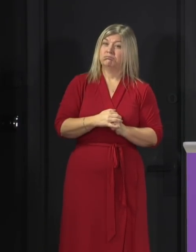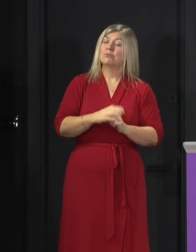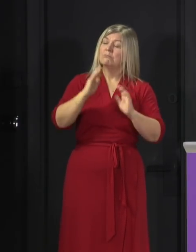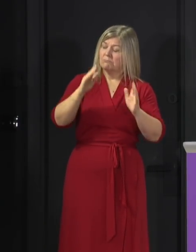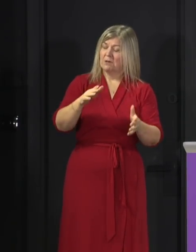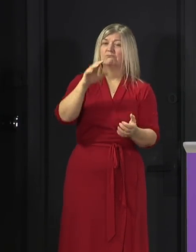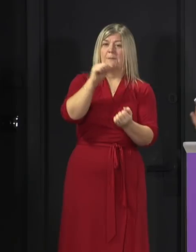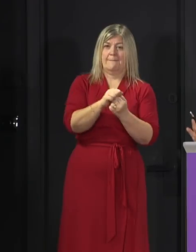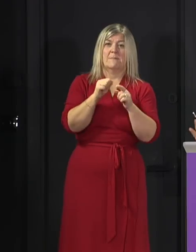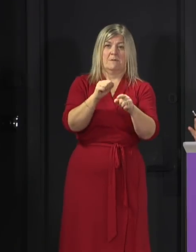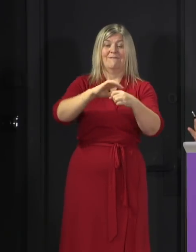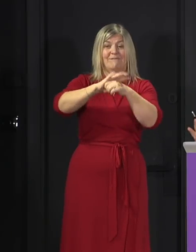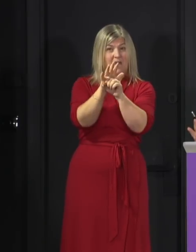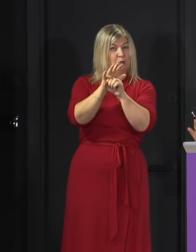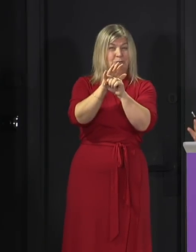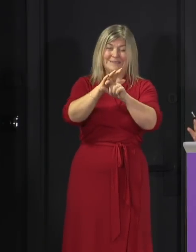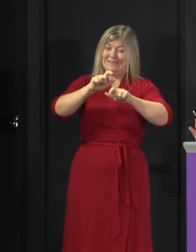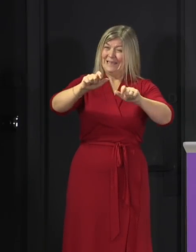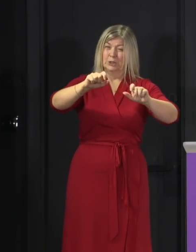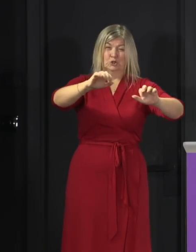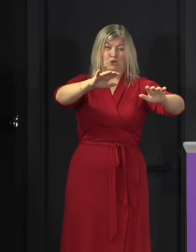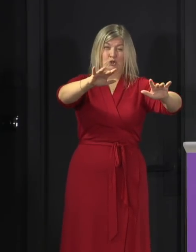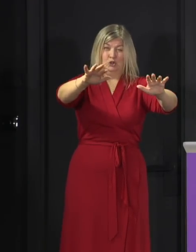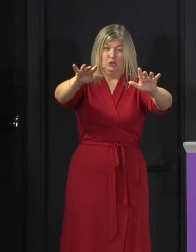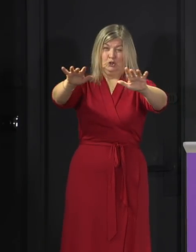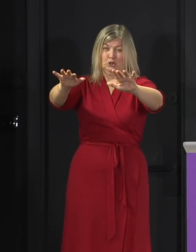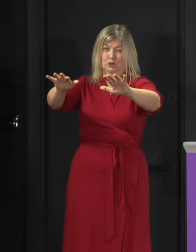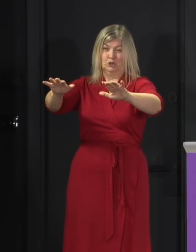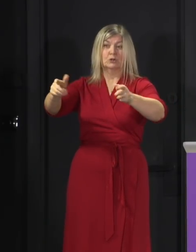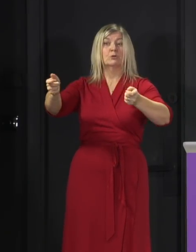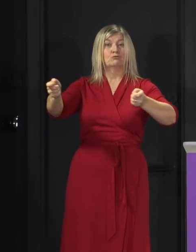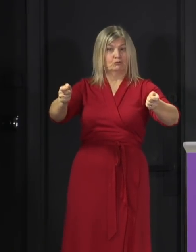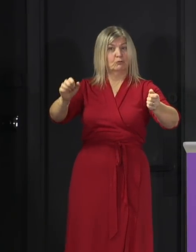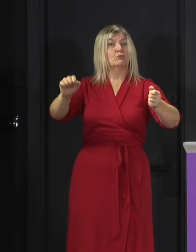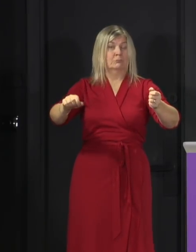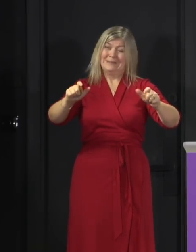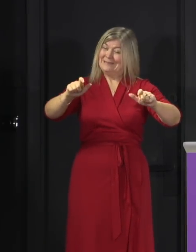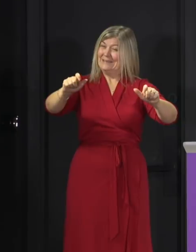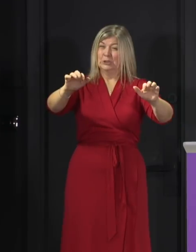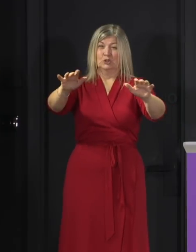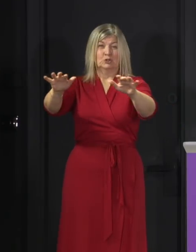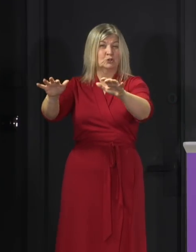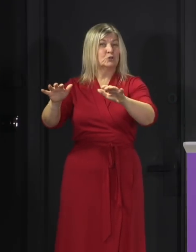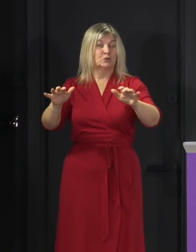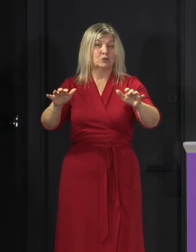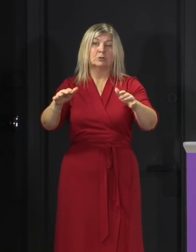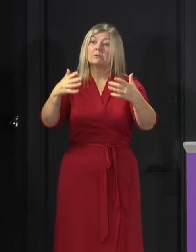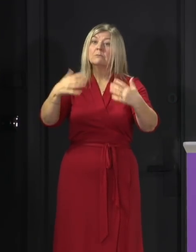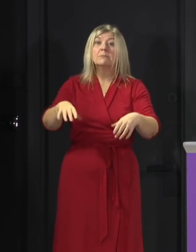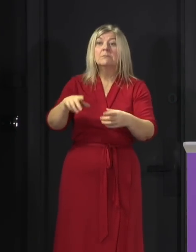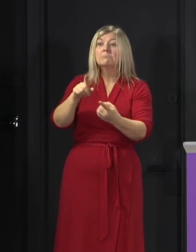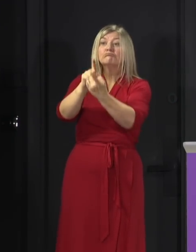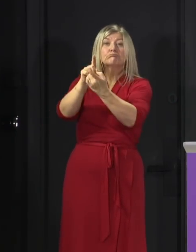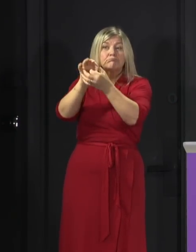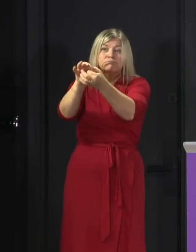reminder to all of us, that this virus is out there, and nobody can say that they have if they are interacting with others, have no risk